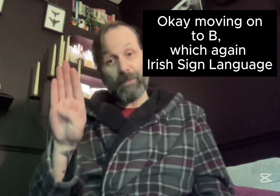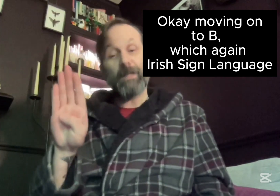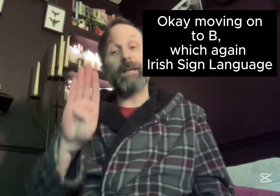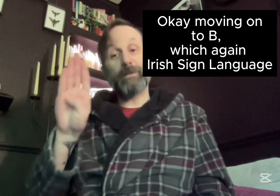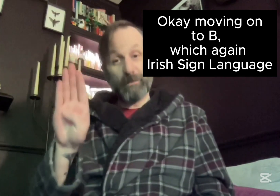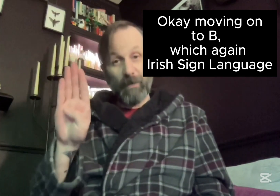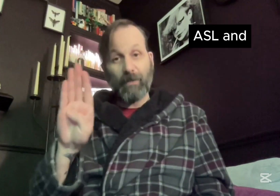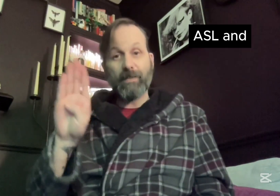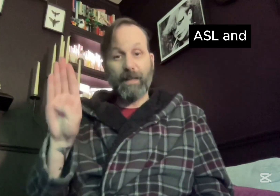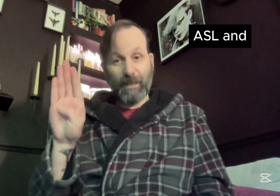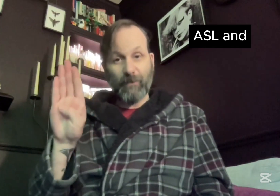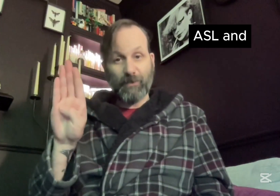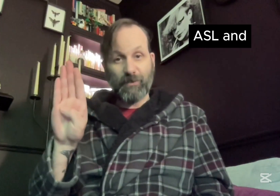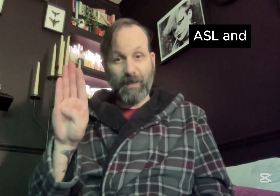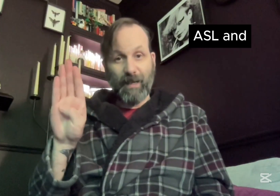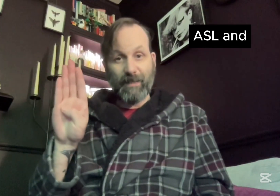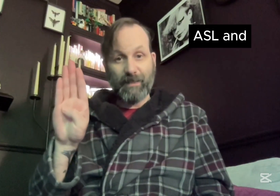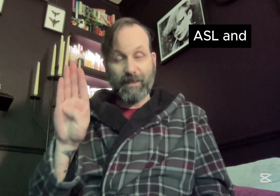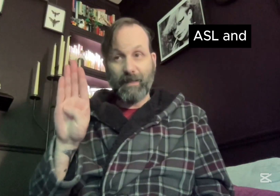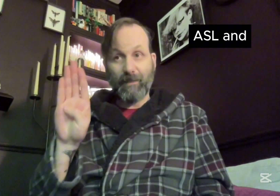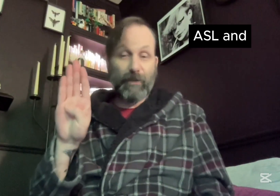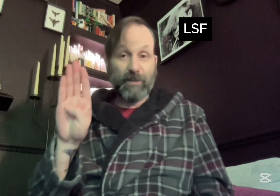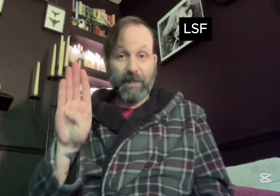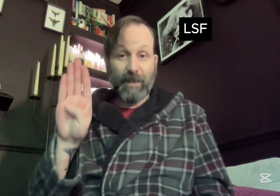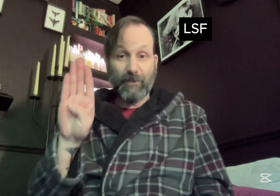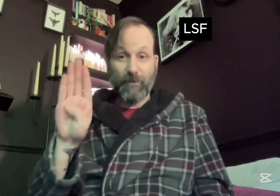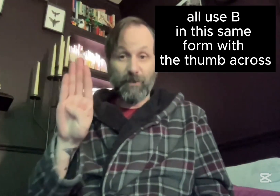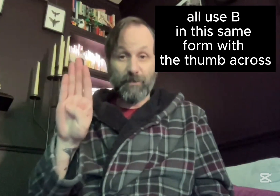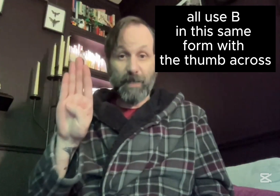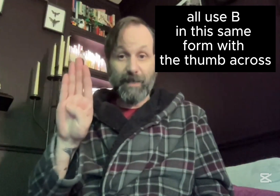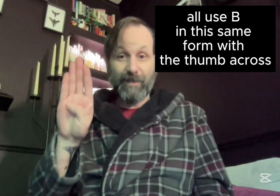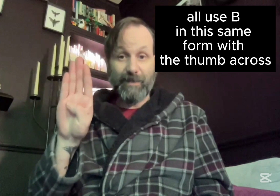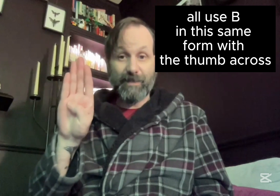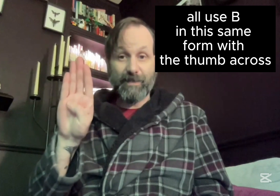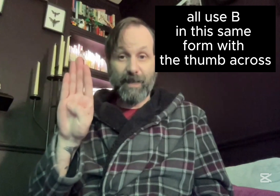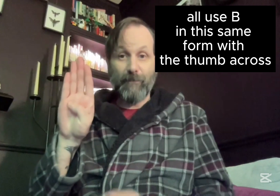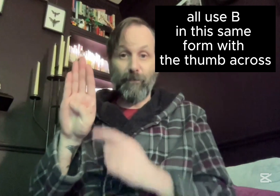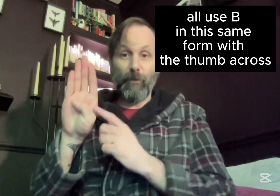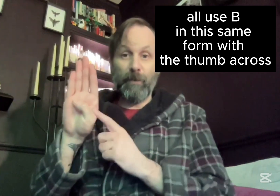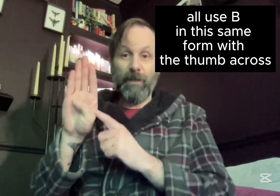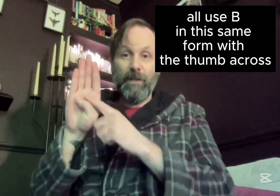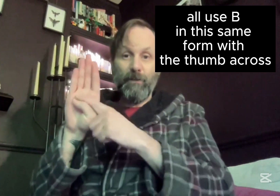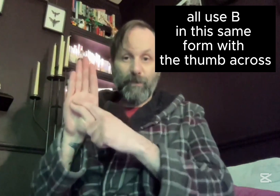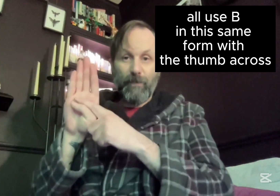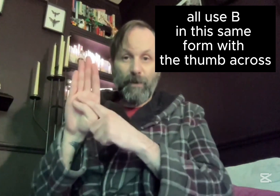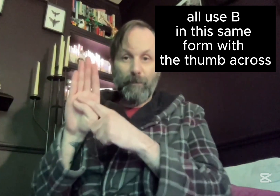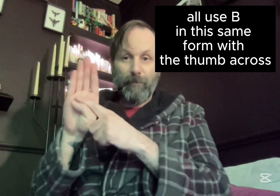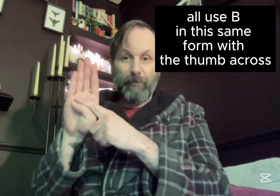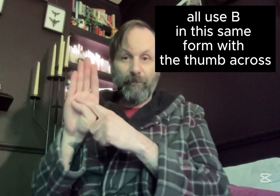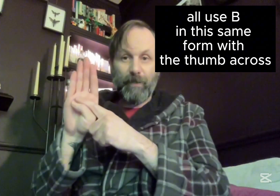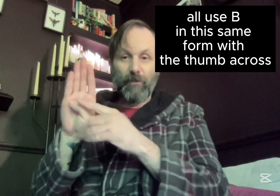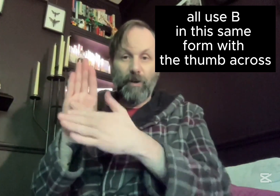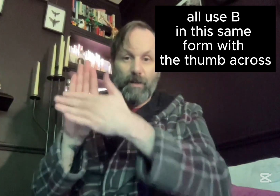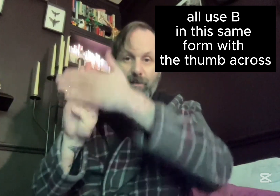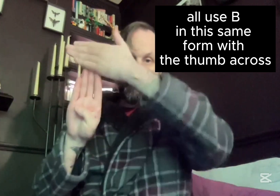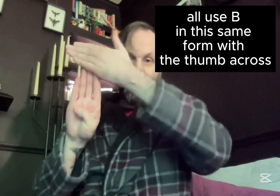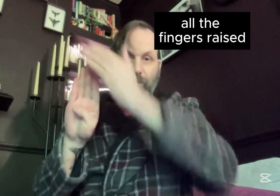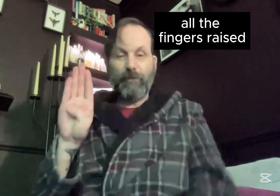Sign Language, American Sign Language, and French Sign Language all use B in this same form, with the thumb across, all the